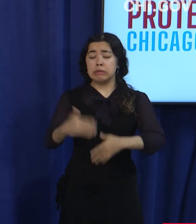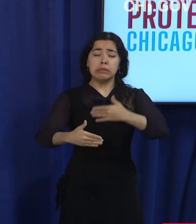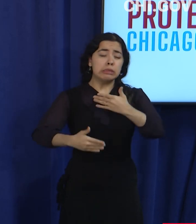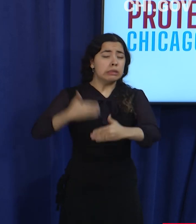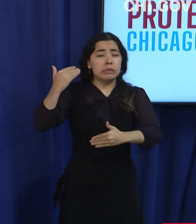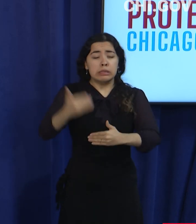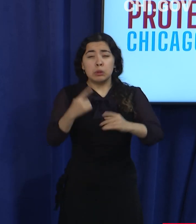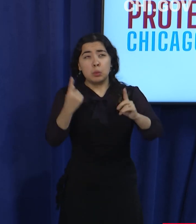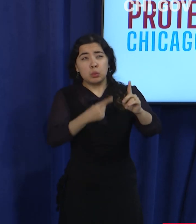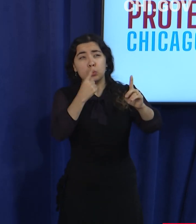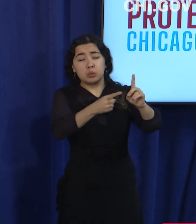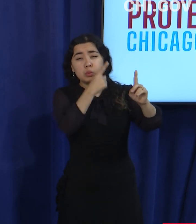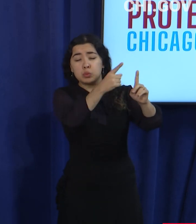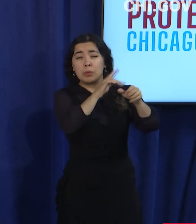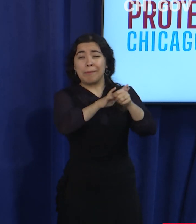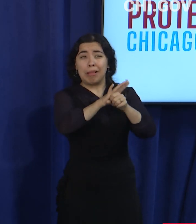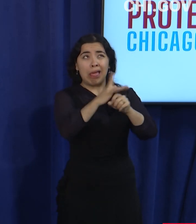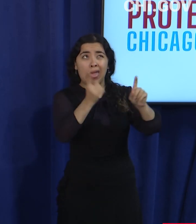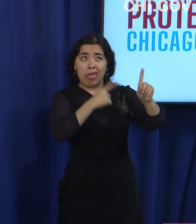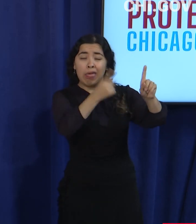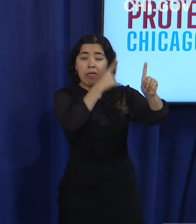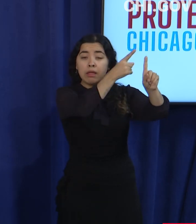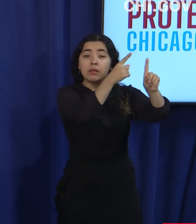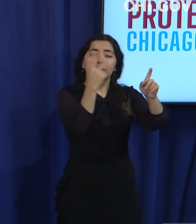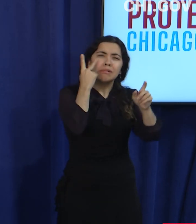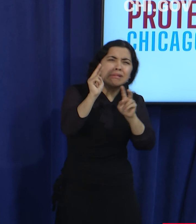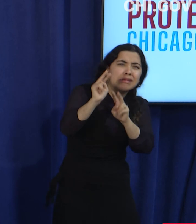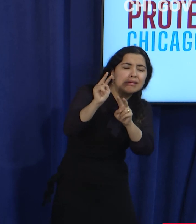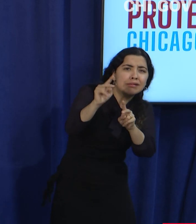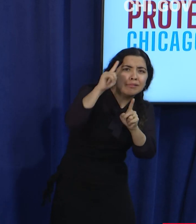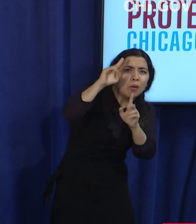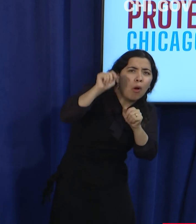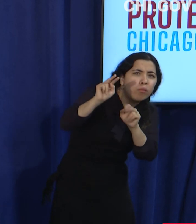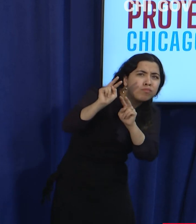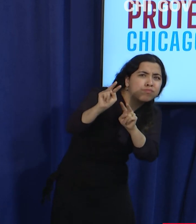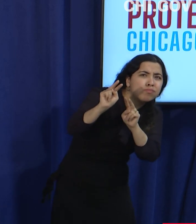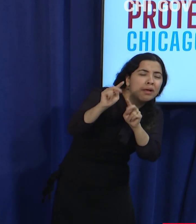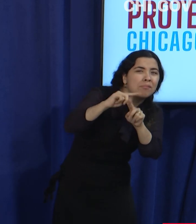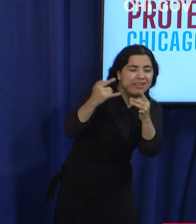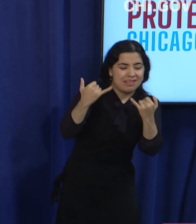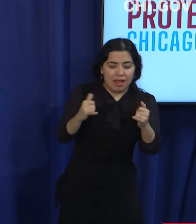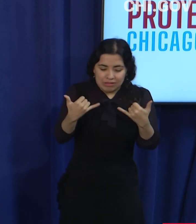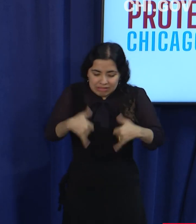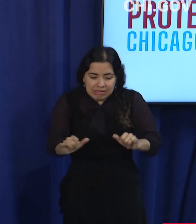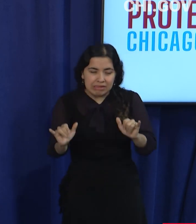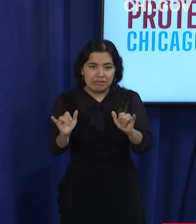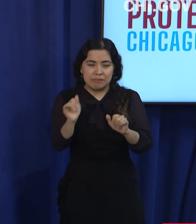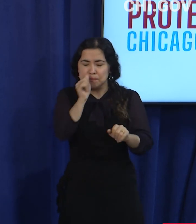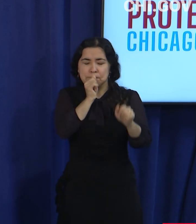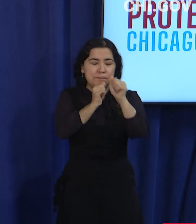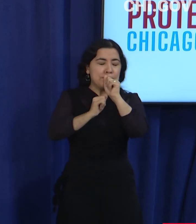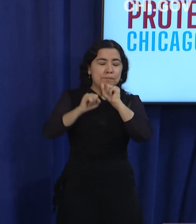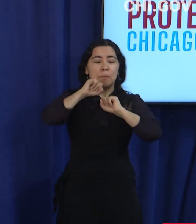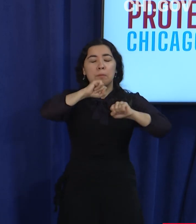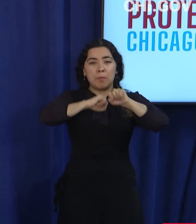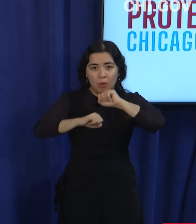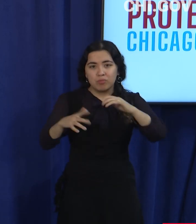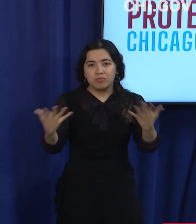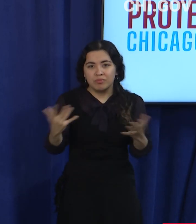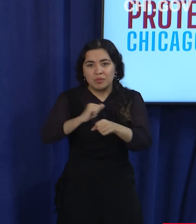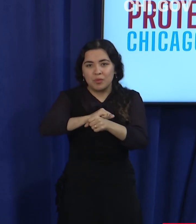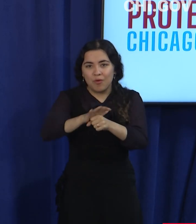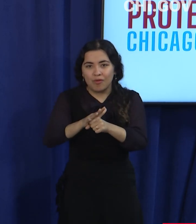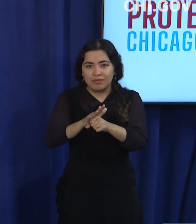The doctor said it. We see the light at the end of the tunnel, but we are still in the tunnel. So there's more work that we need to be doing every single